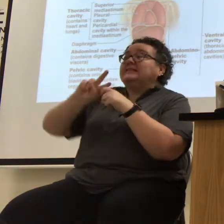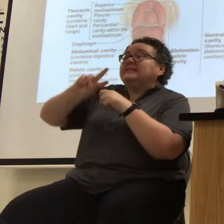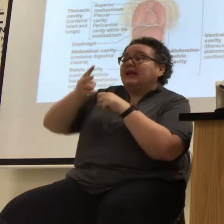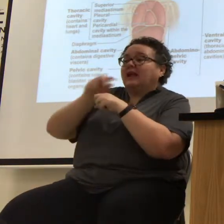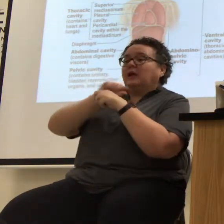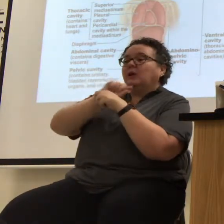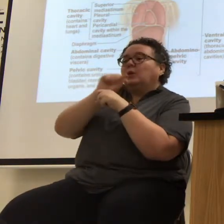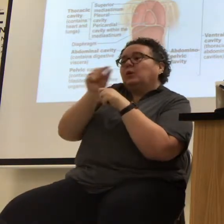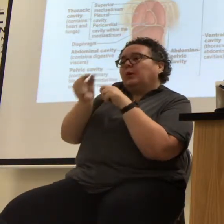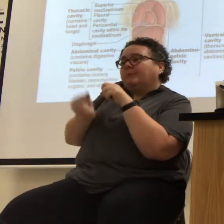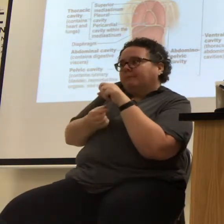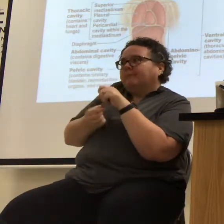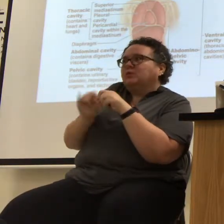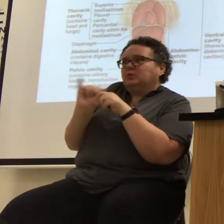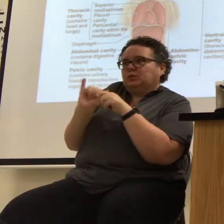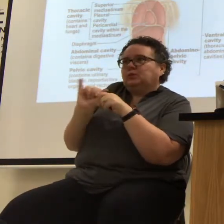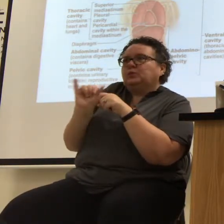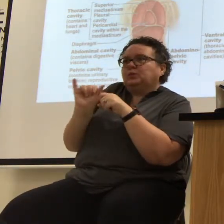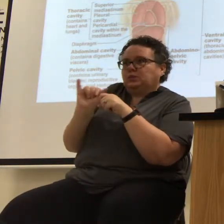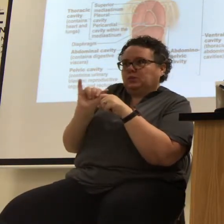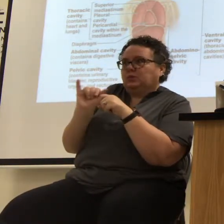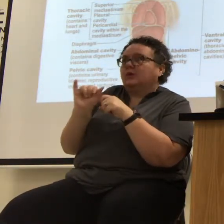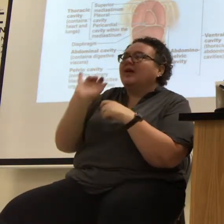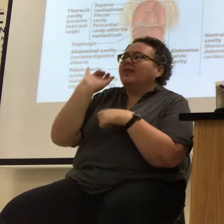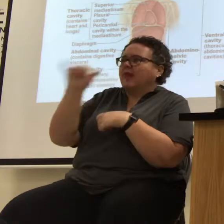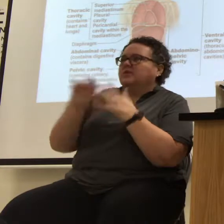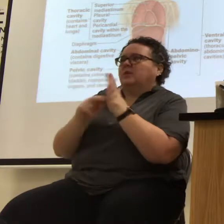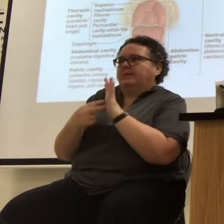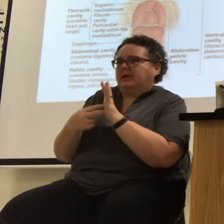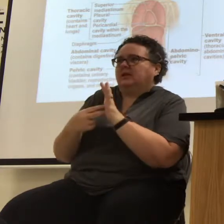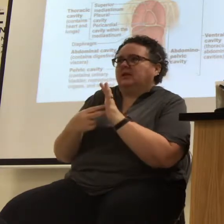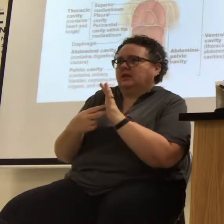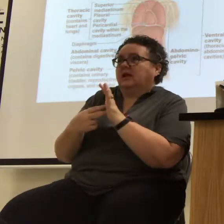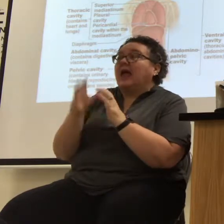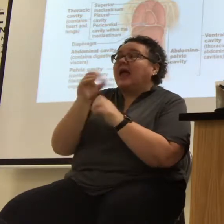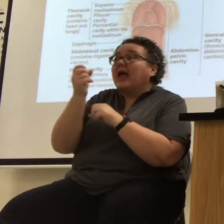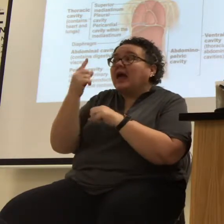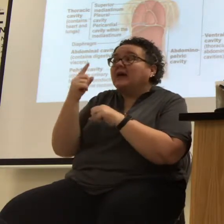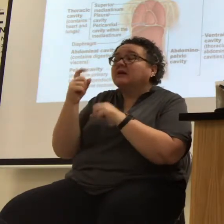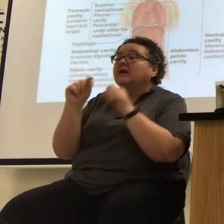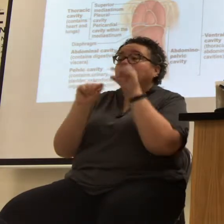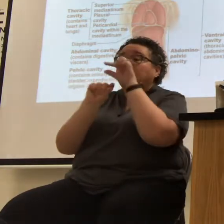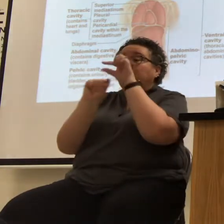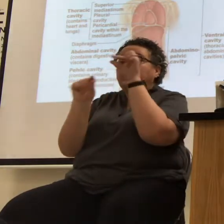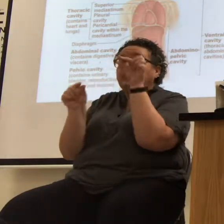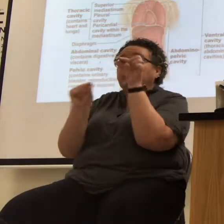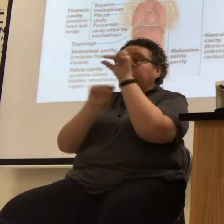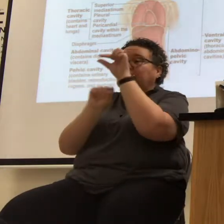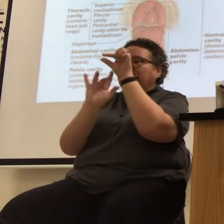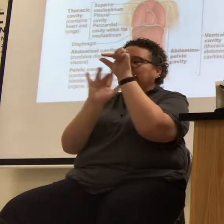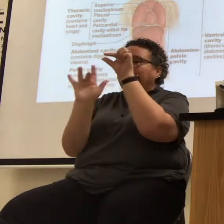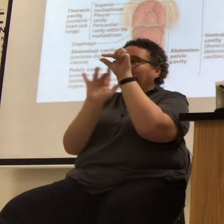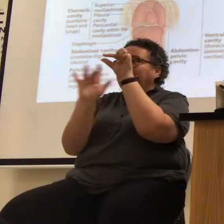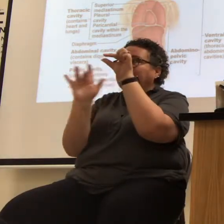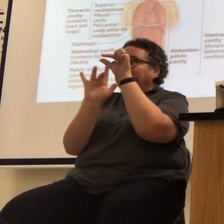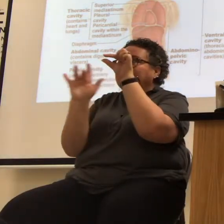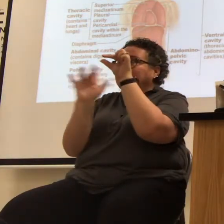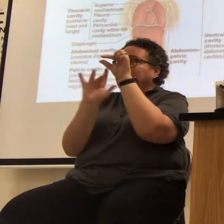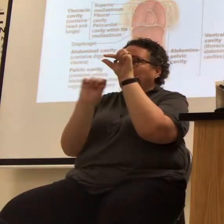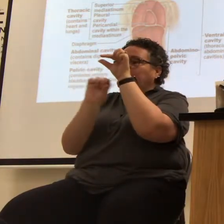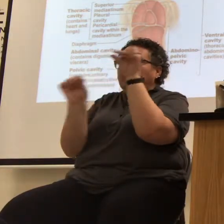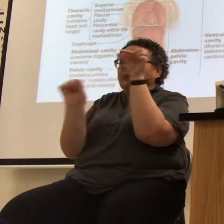around it, covers it. That's what I mean. And the space between the membranes right there